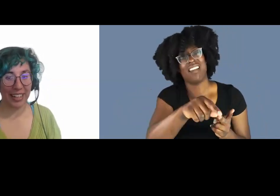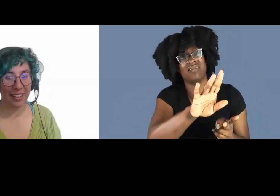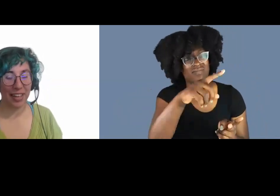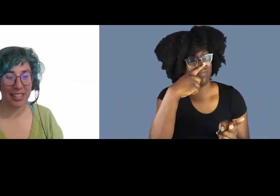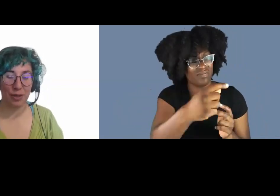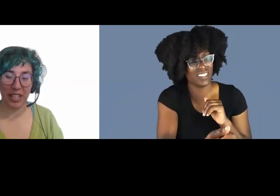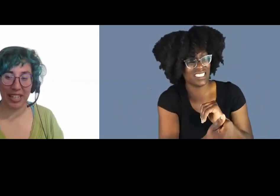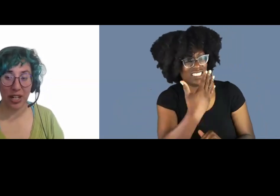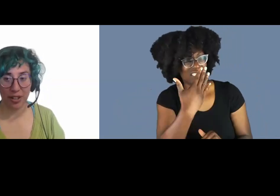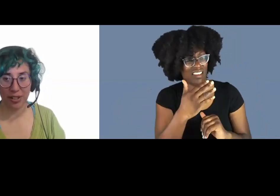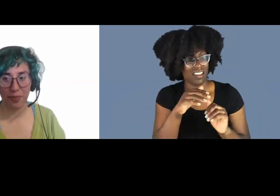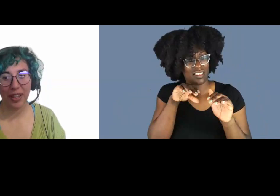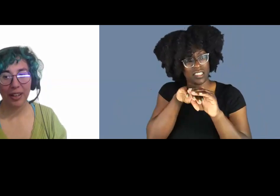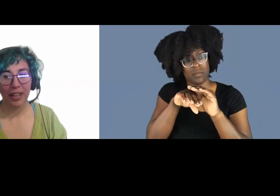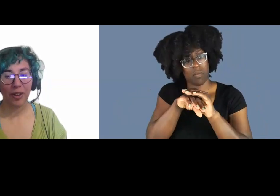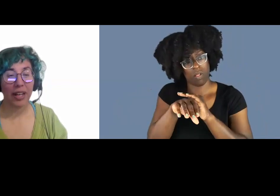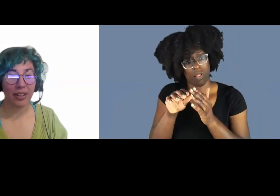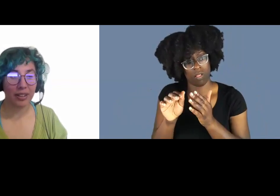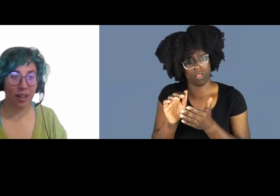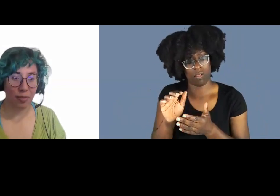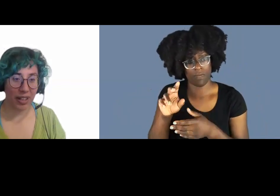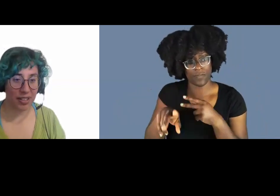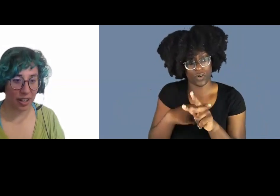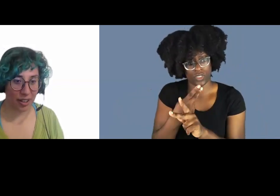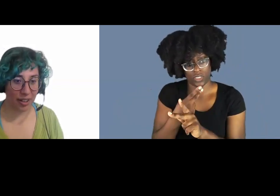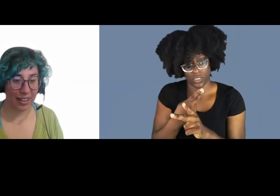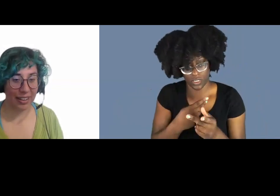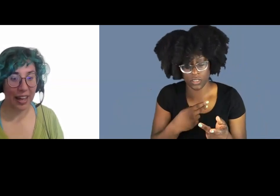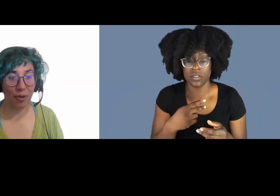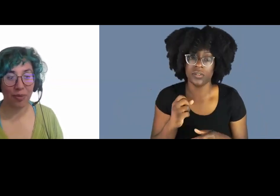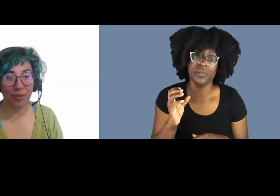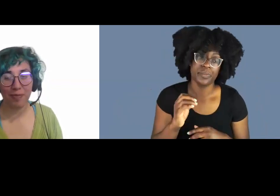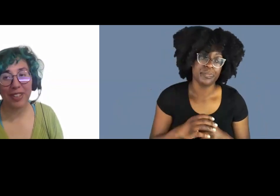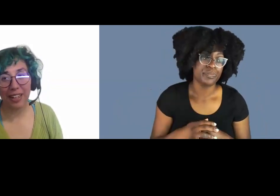Automated native accessibility checkers. An automated checker